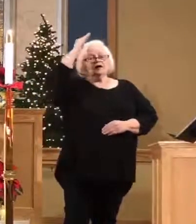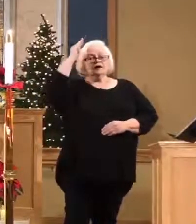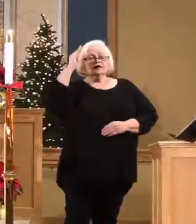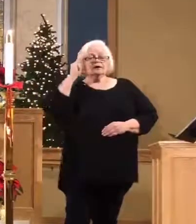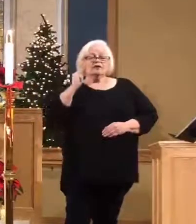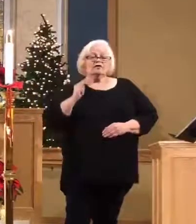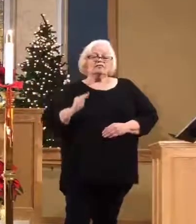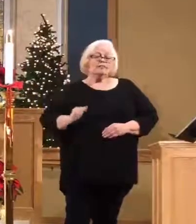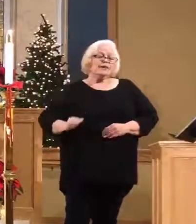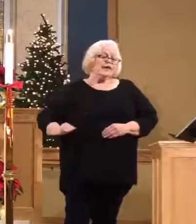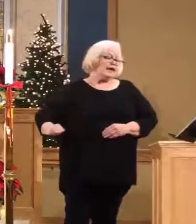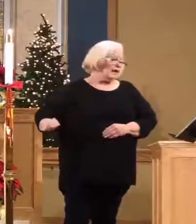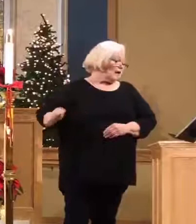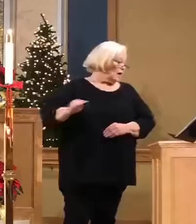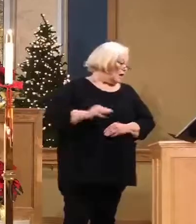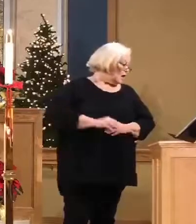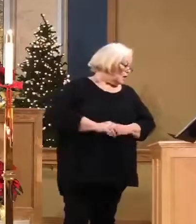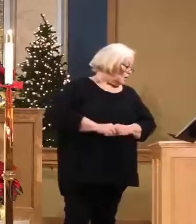Son of